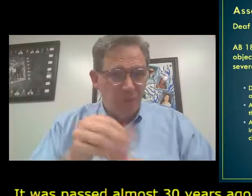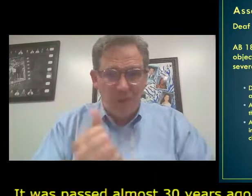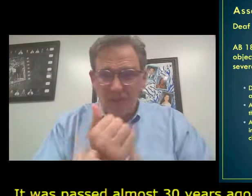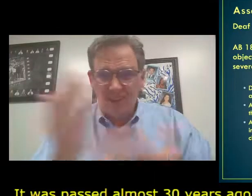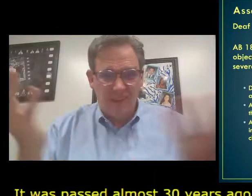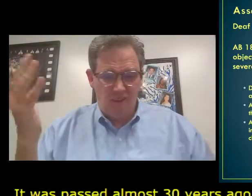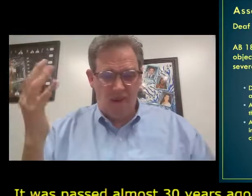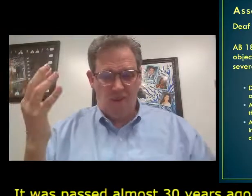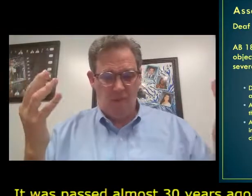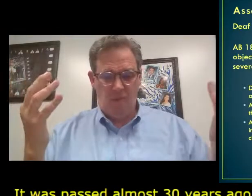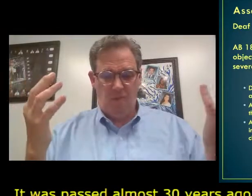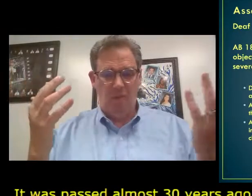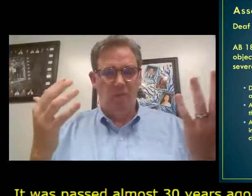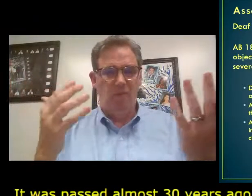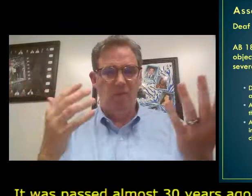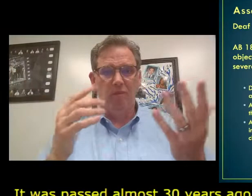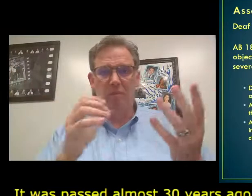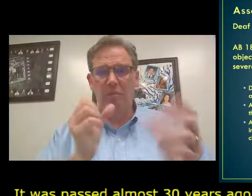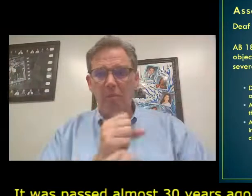Again,